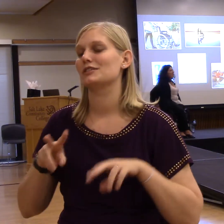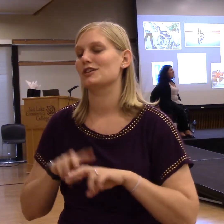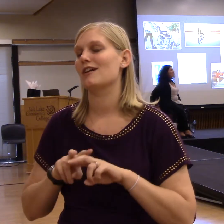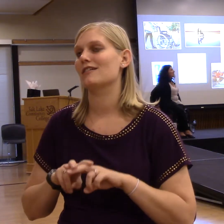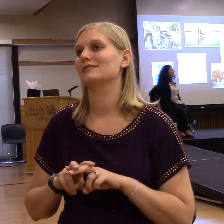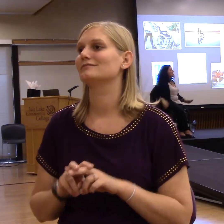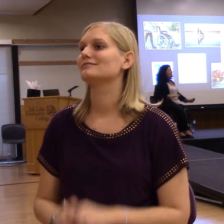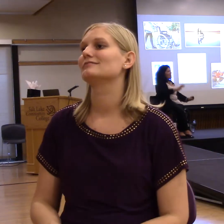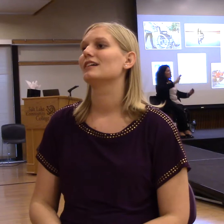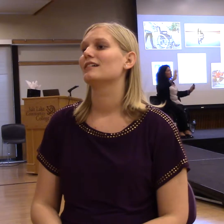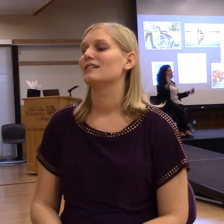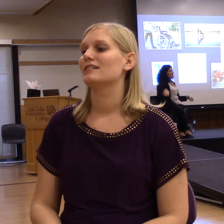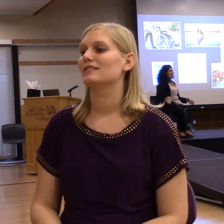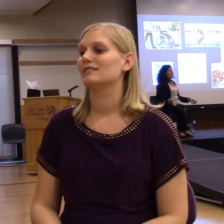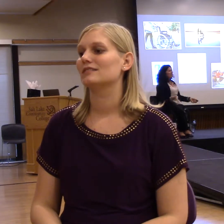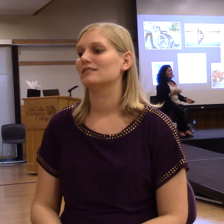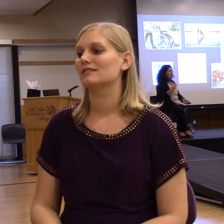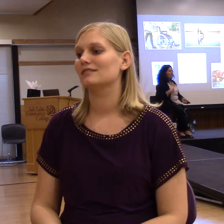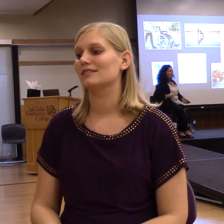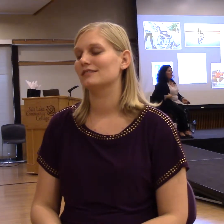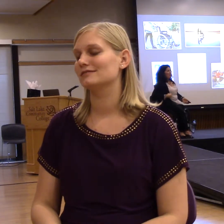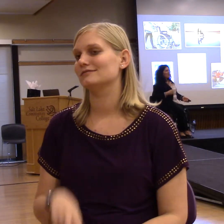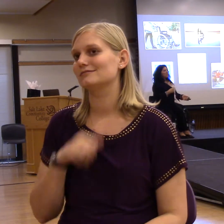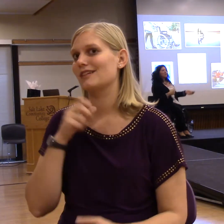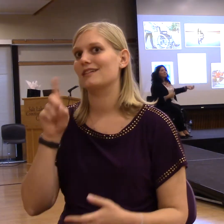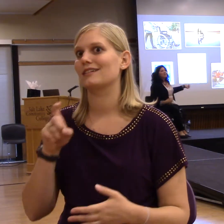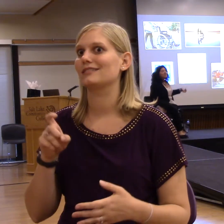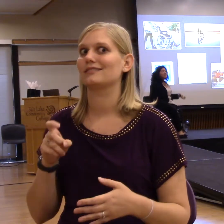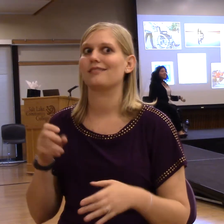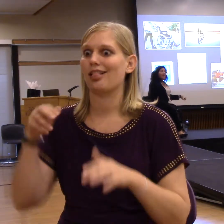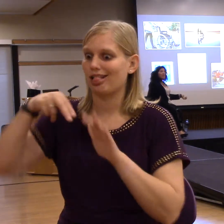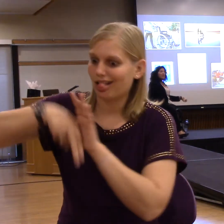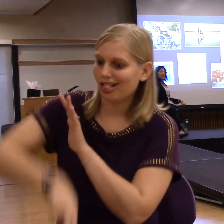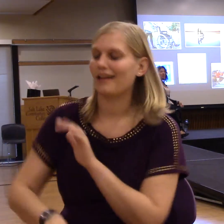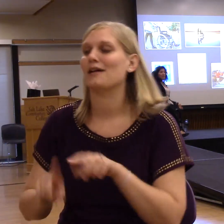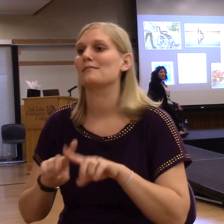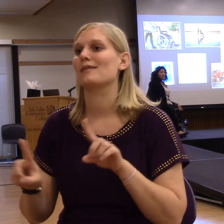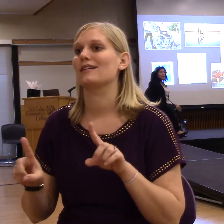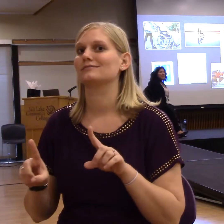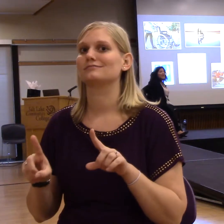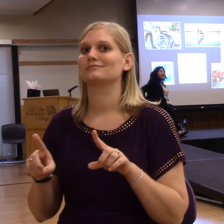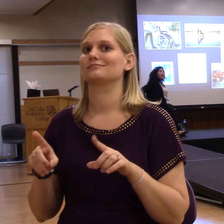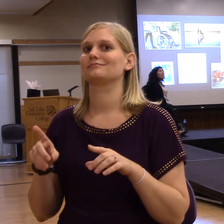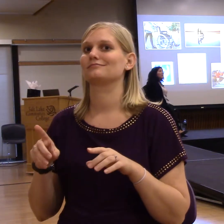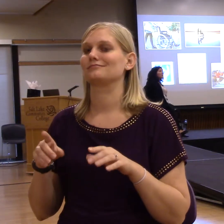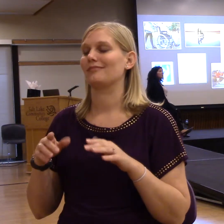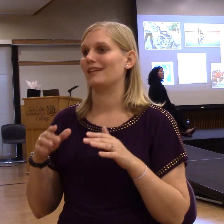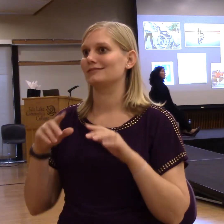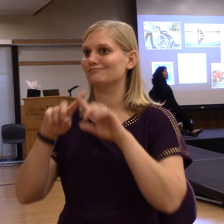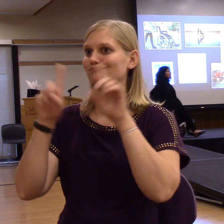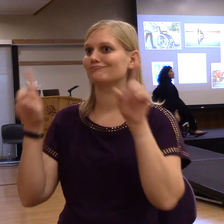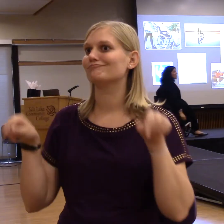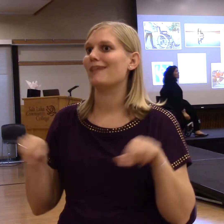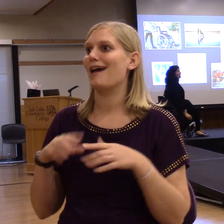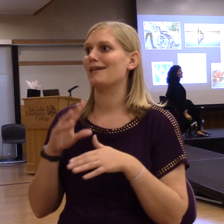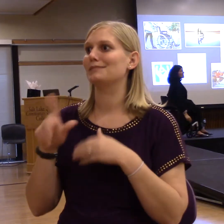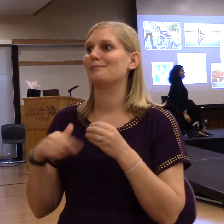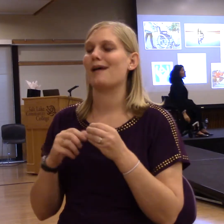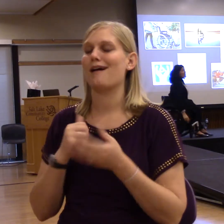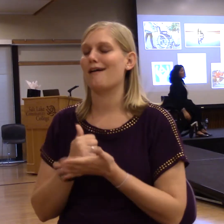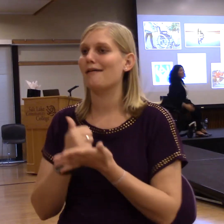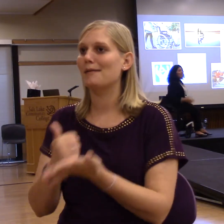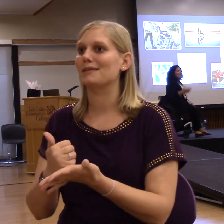symbol. So this, I mean, we don't need to probably all go into it, but this is a slide about helping, right? And how when you do a quick search